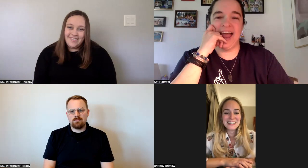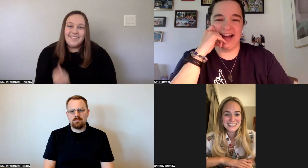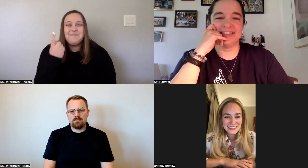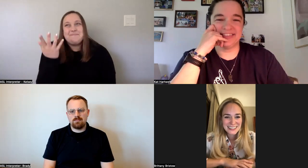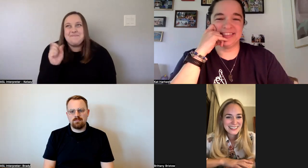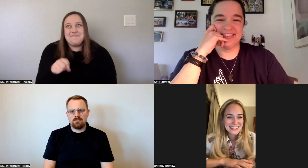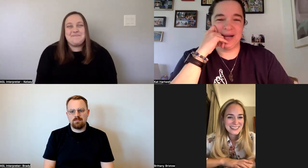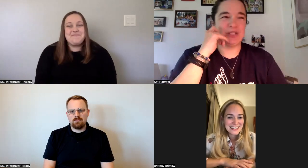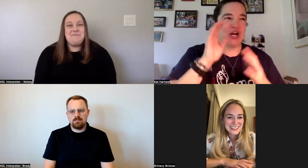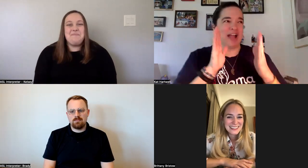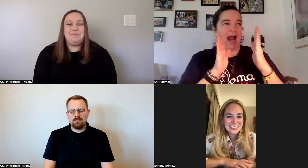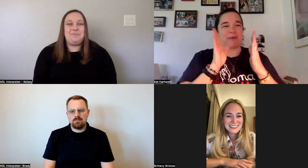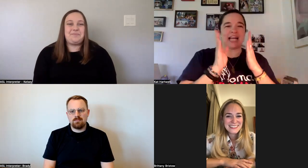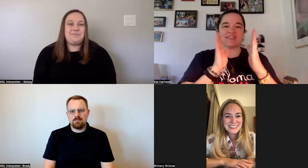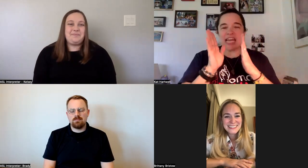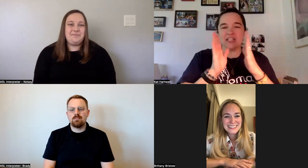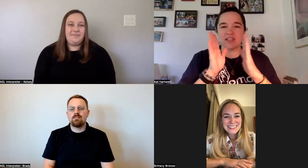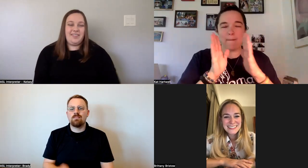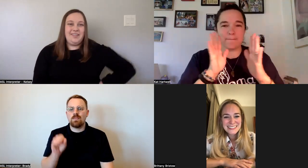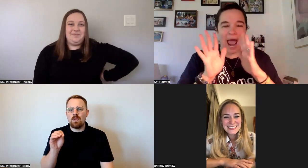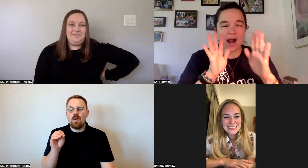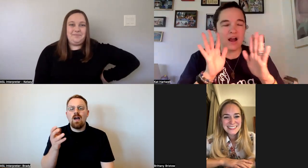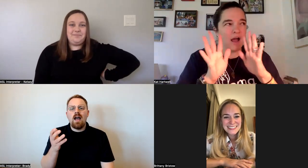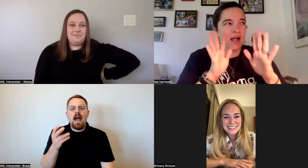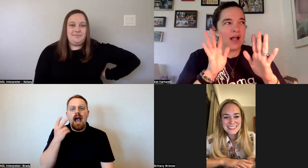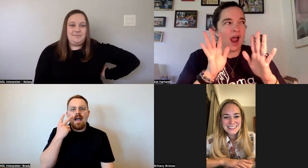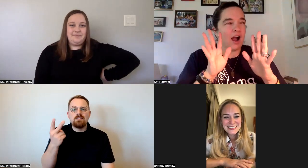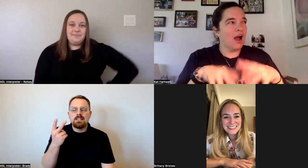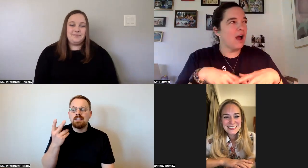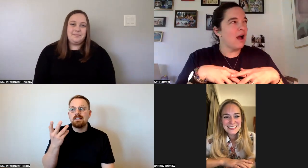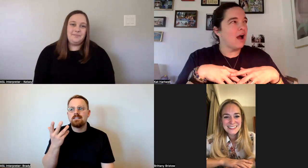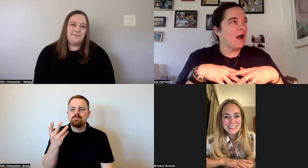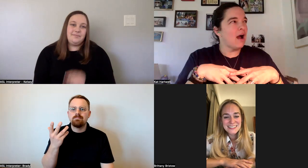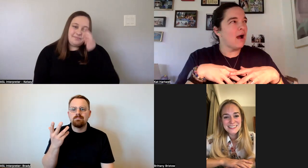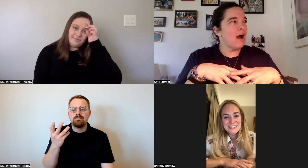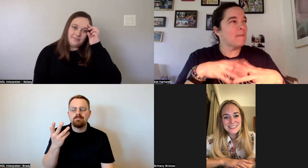yeah. So you're like, could I think them back, like